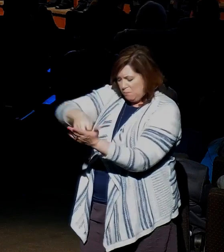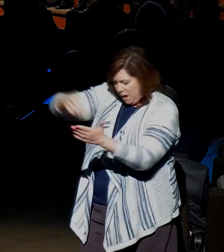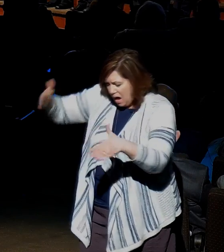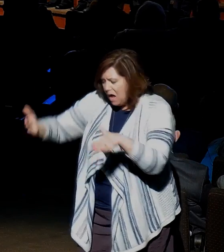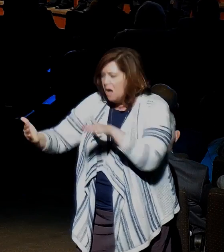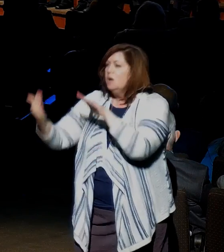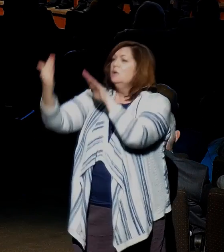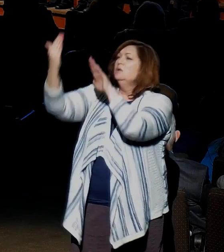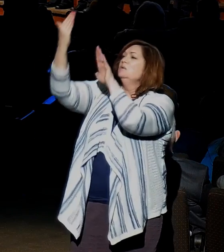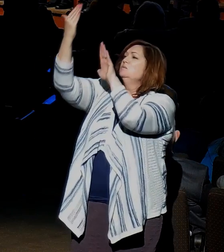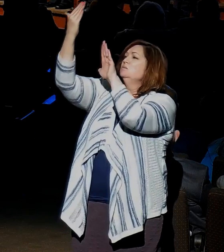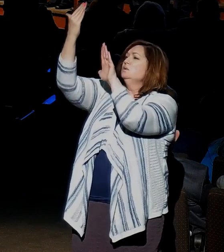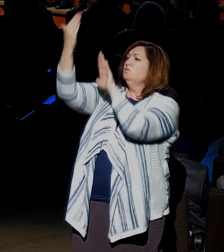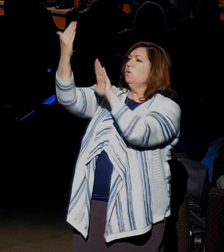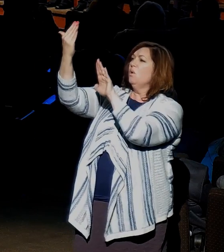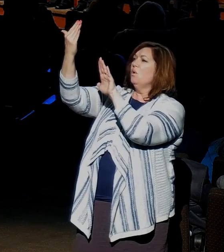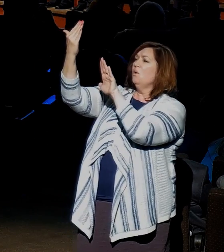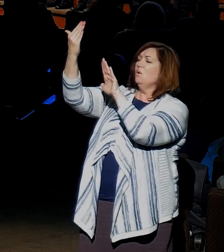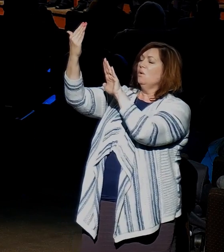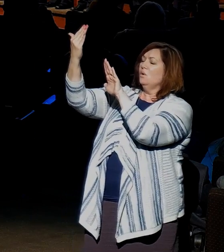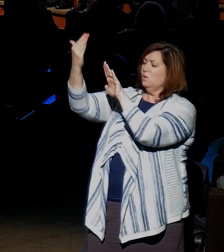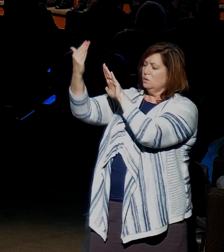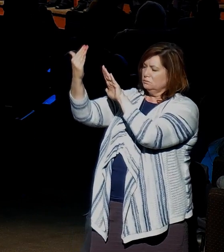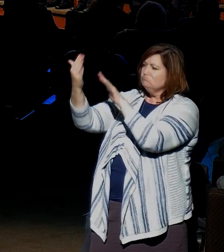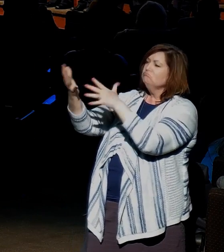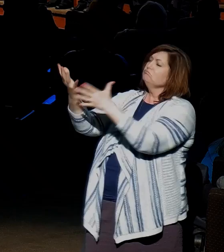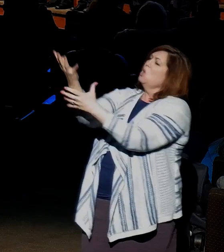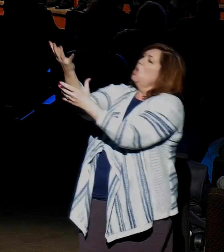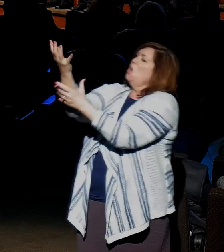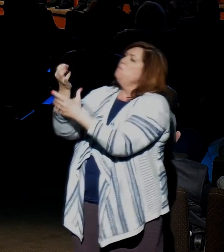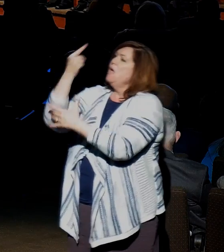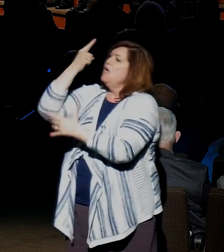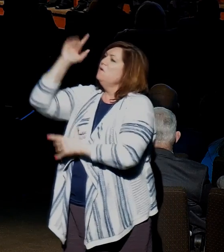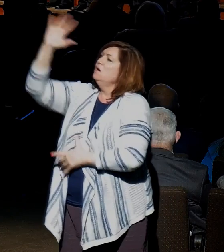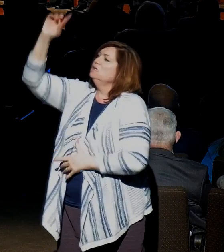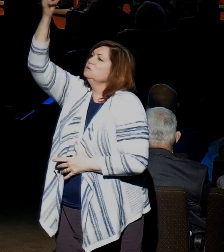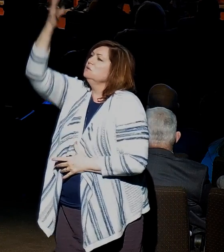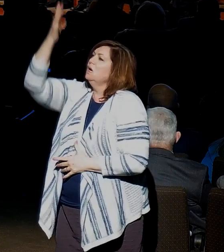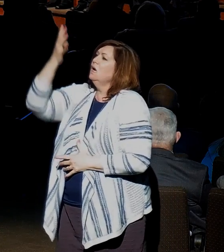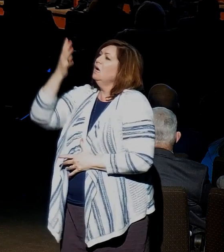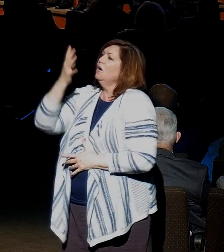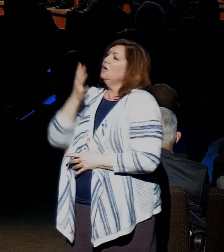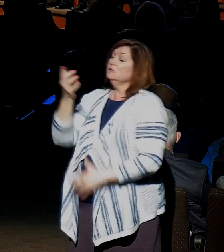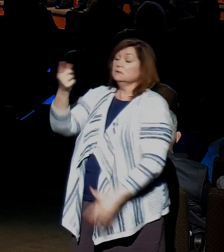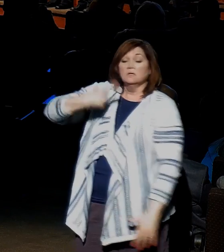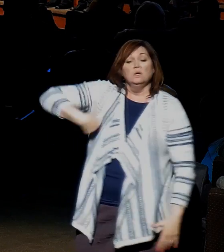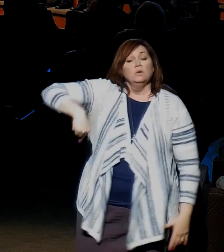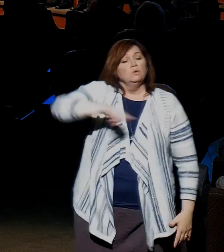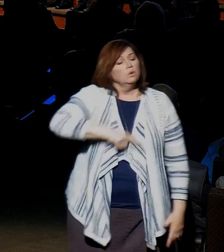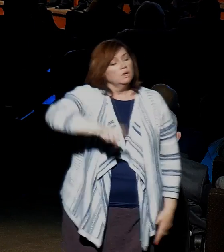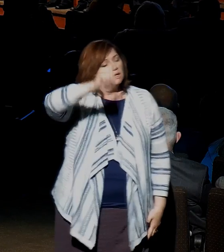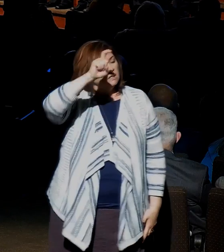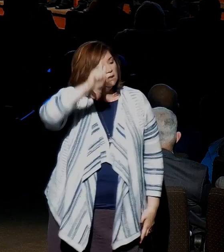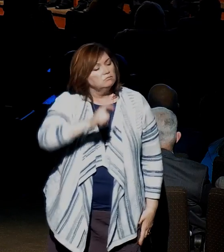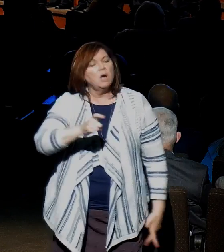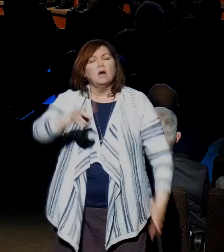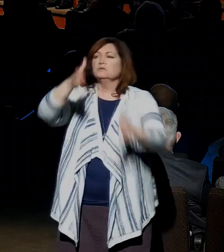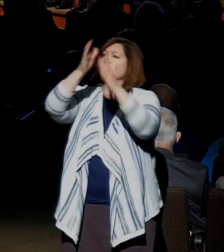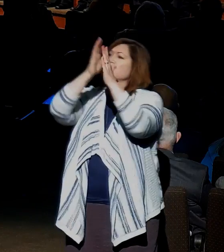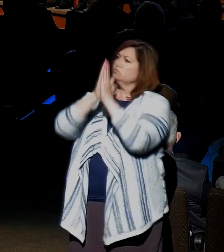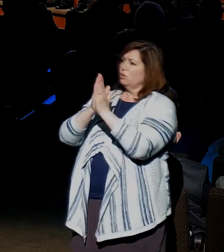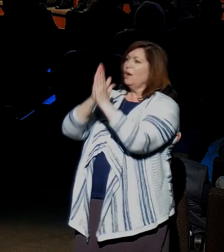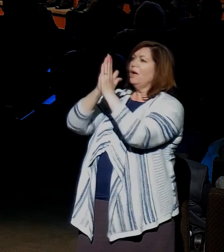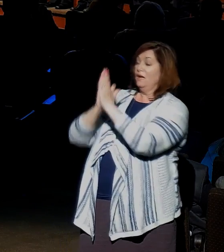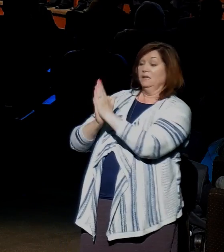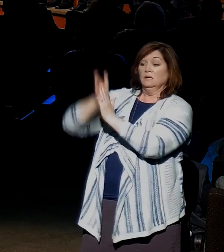grace. We will pray, trusting He will hear and answer